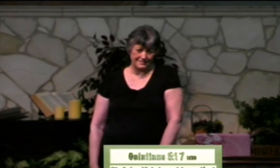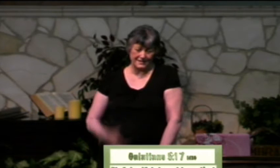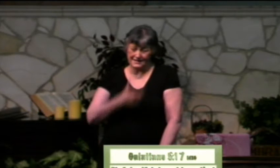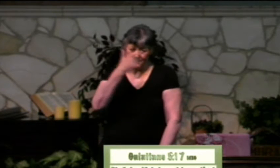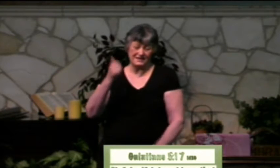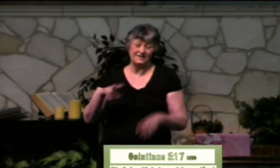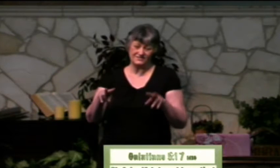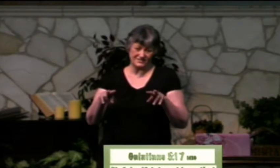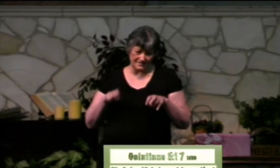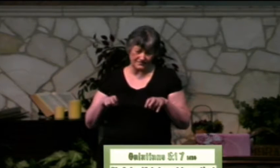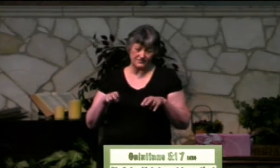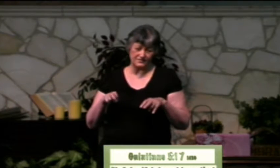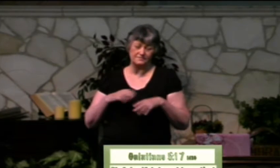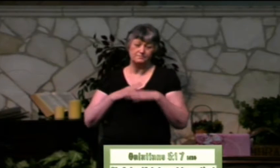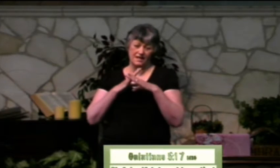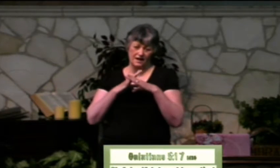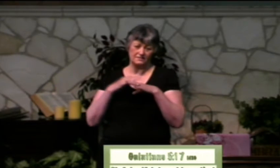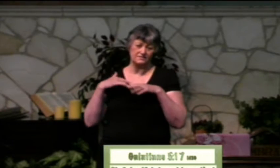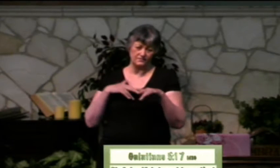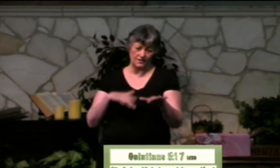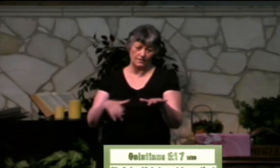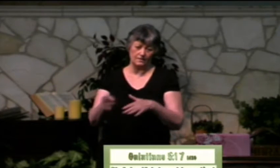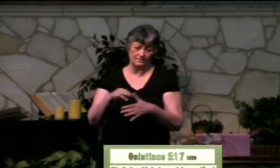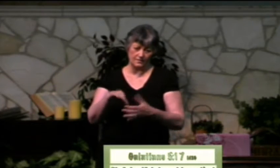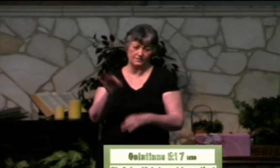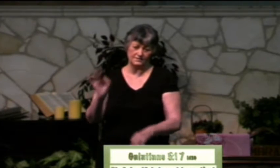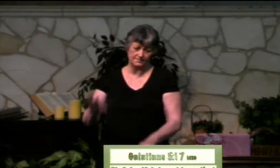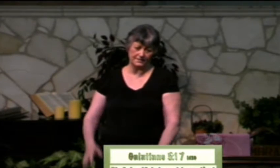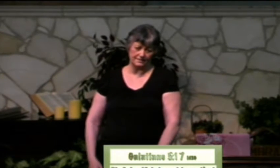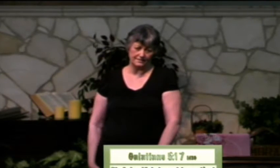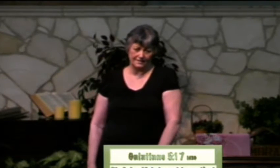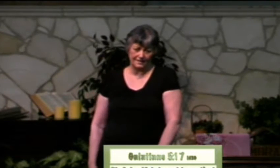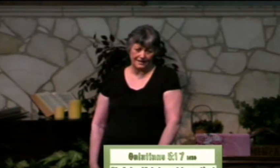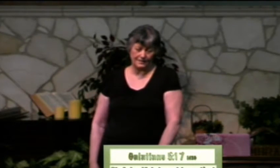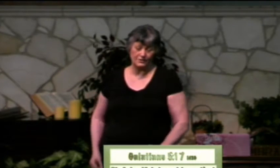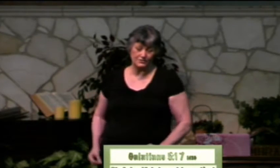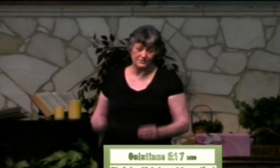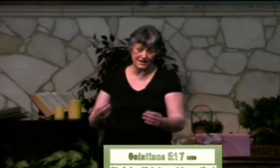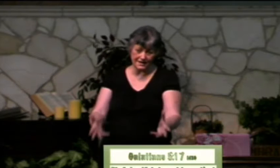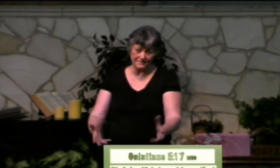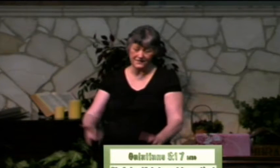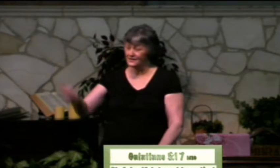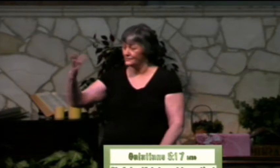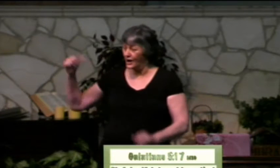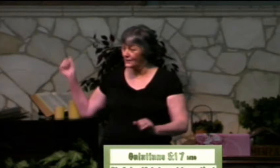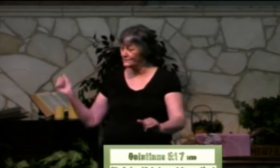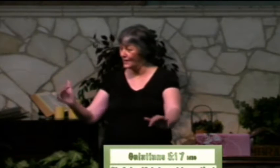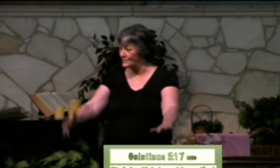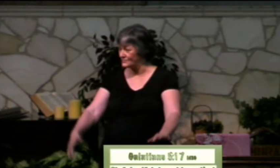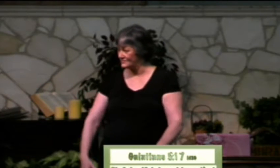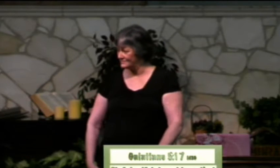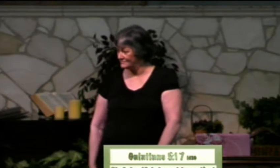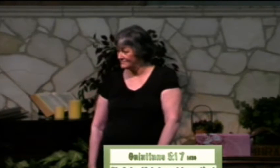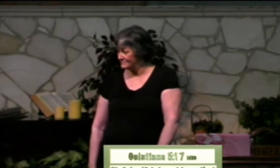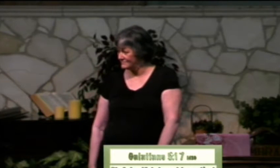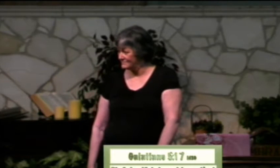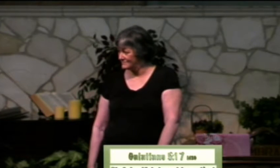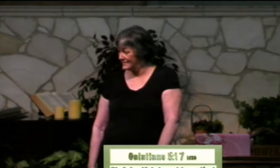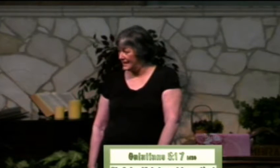It's because selfishness blocks the flow of the Holy Spirit. And when you give, God flows. And